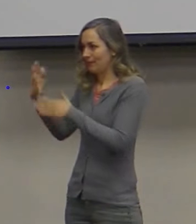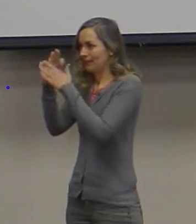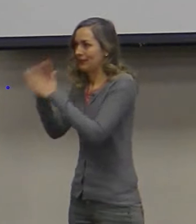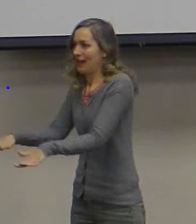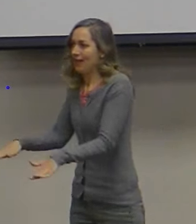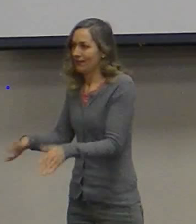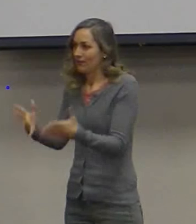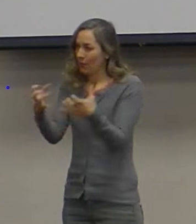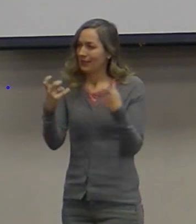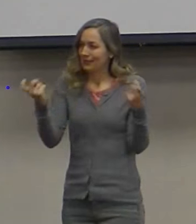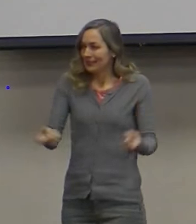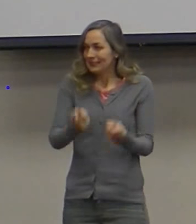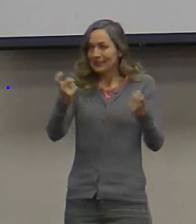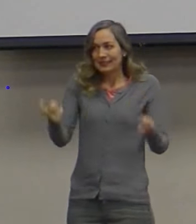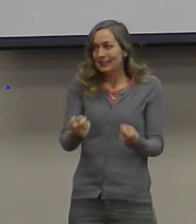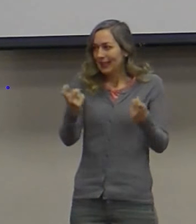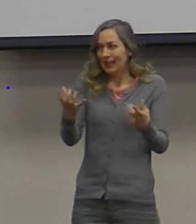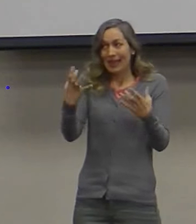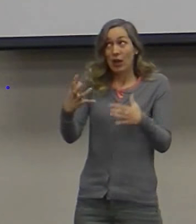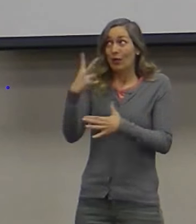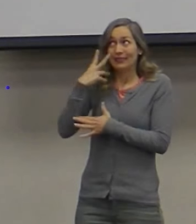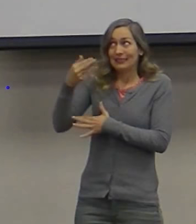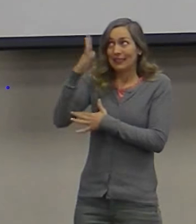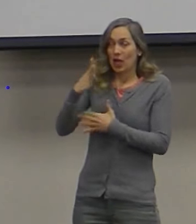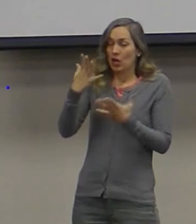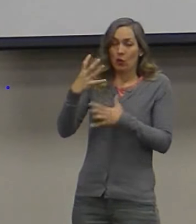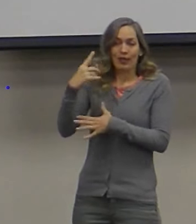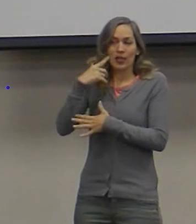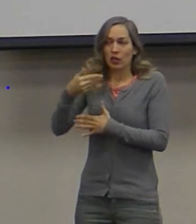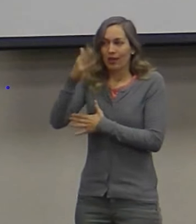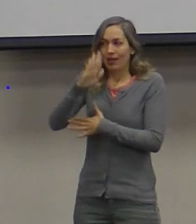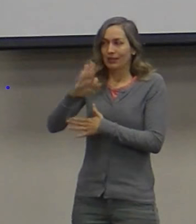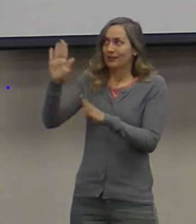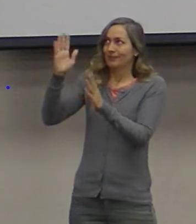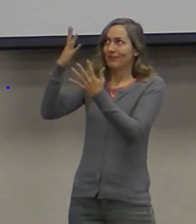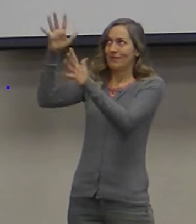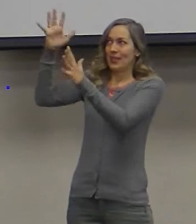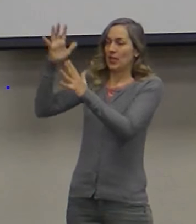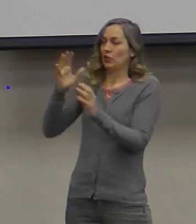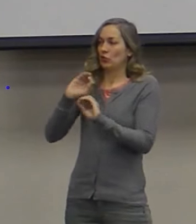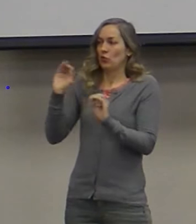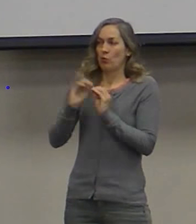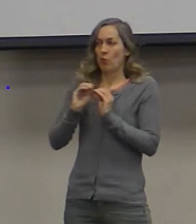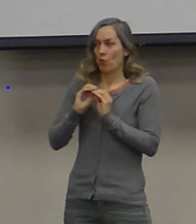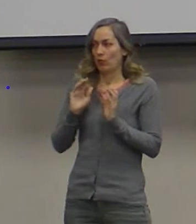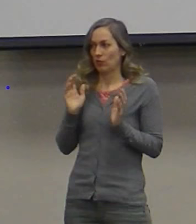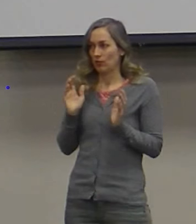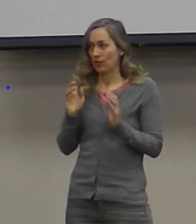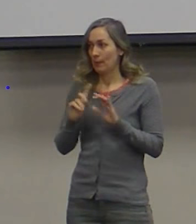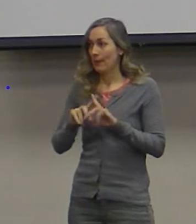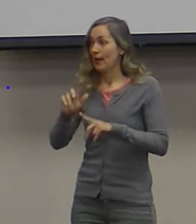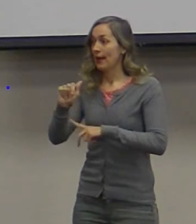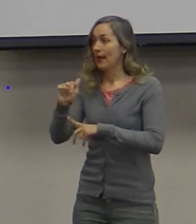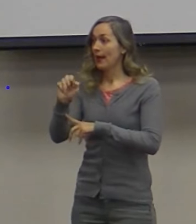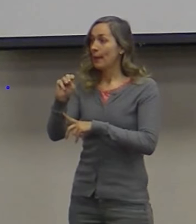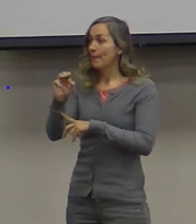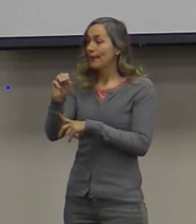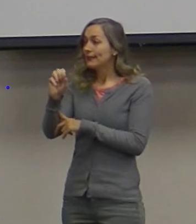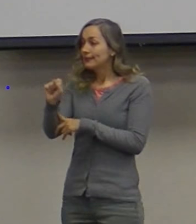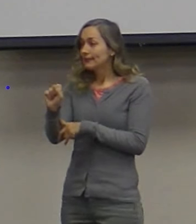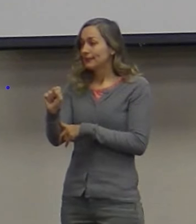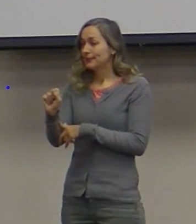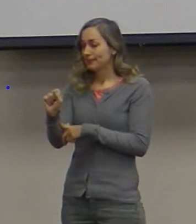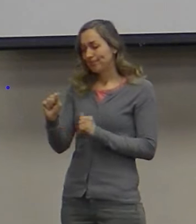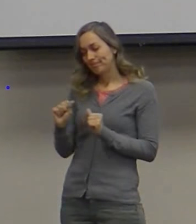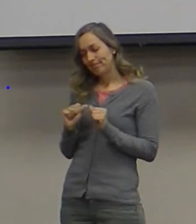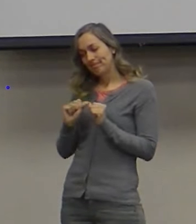God. They just said, no more. We don't want any more of this. But Amos is still here in the heart of where